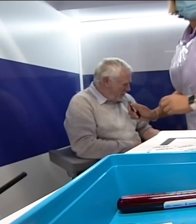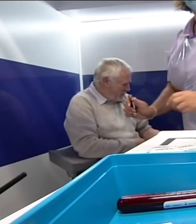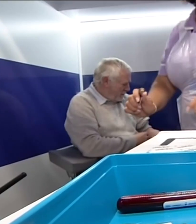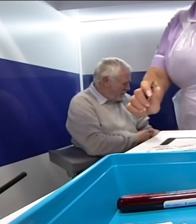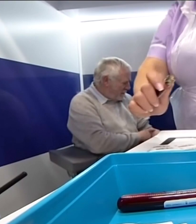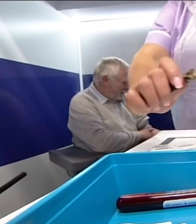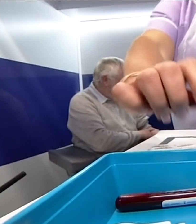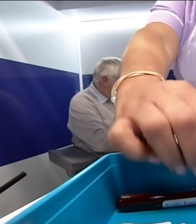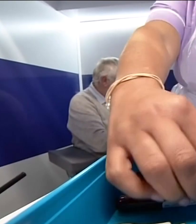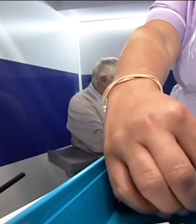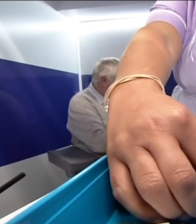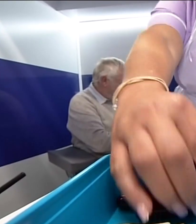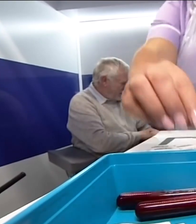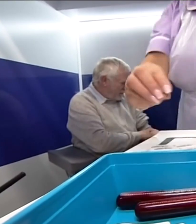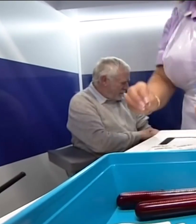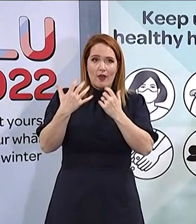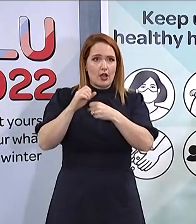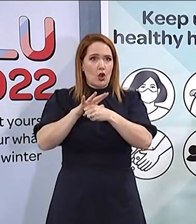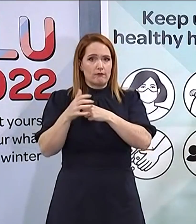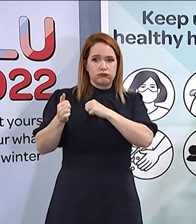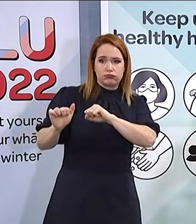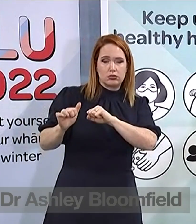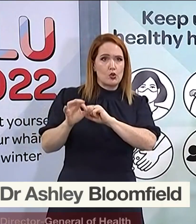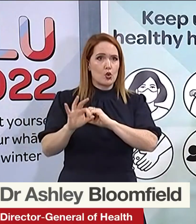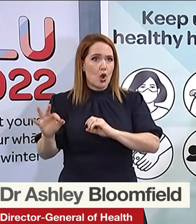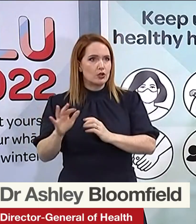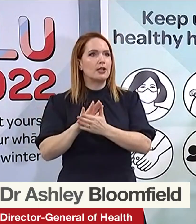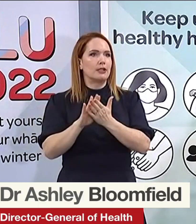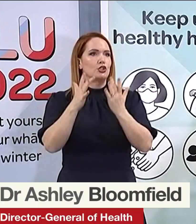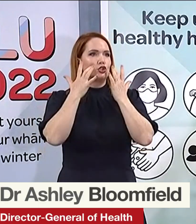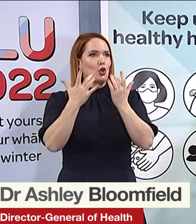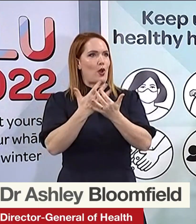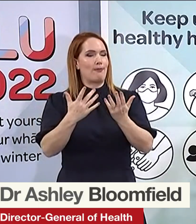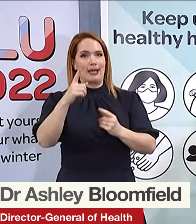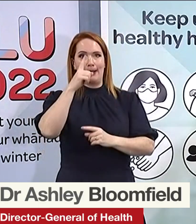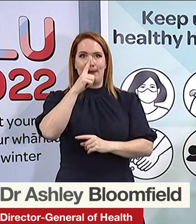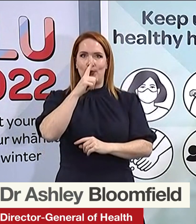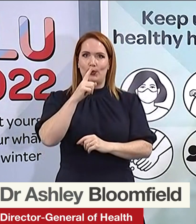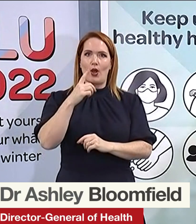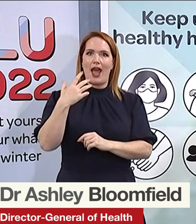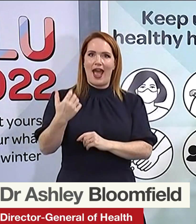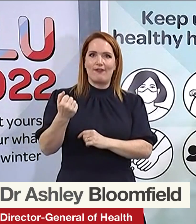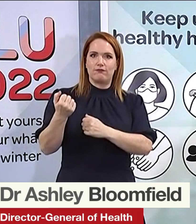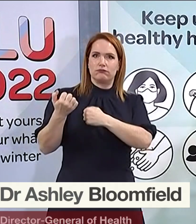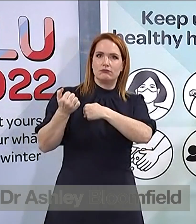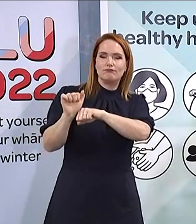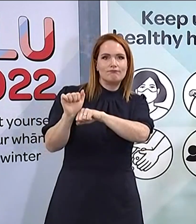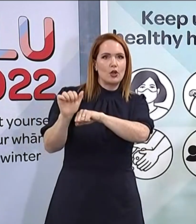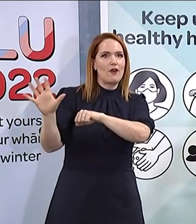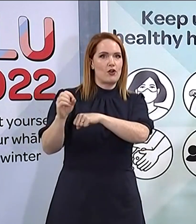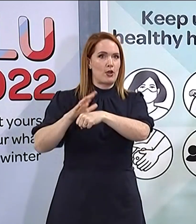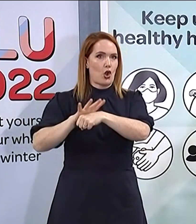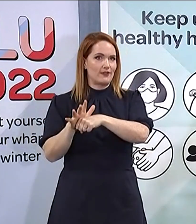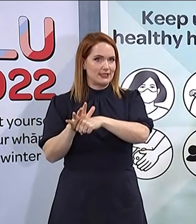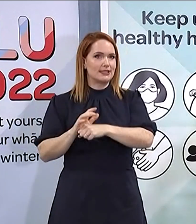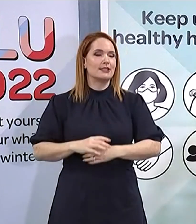COVID antibodies. That will give us an indication of just how many people have got antibodies to, so immunity to